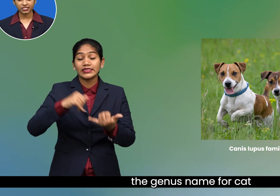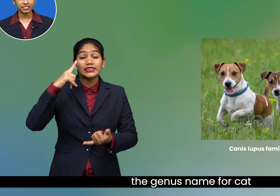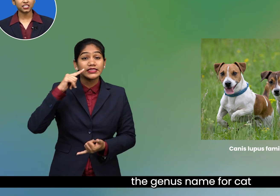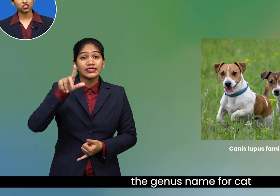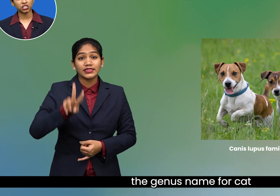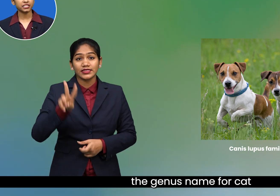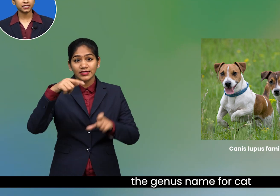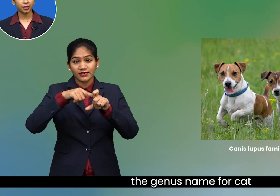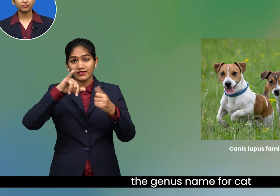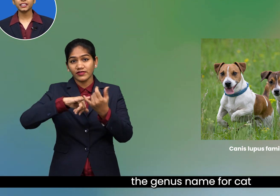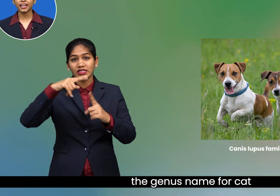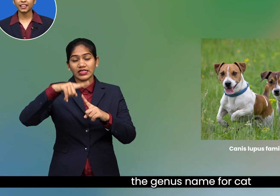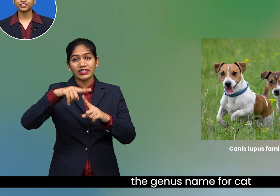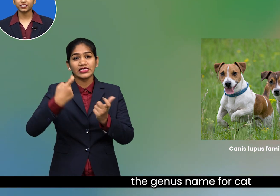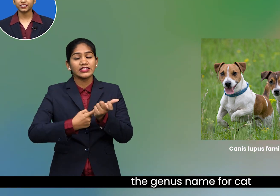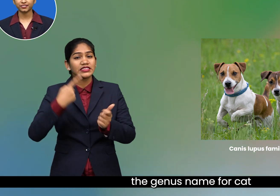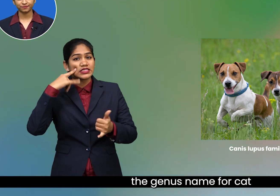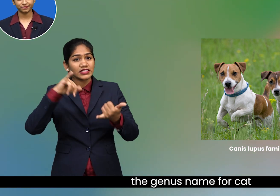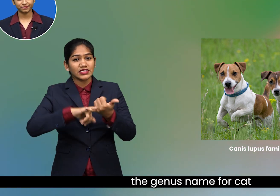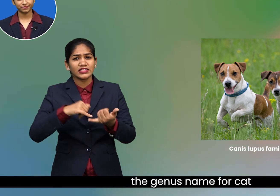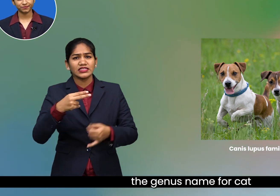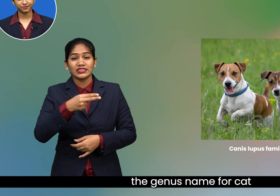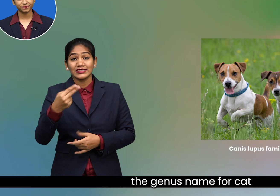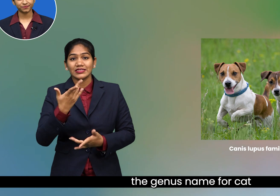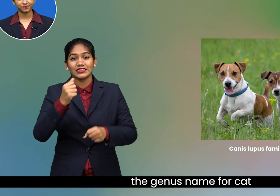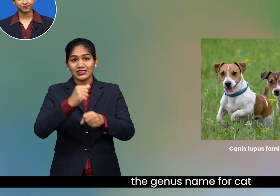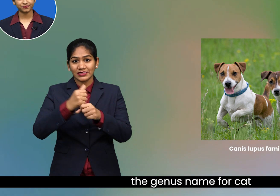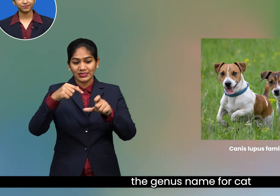Silvestris is the genus name for cat.